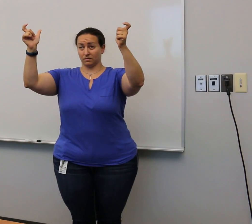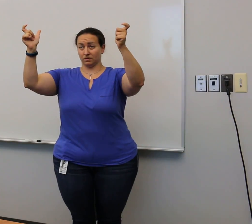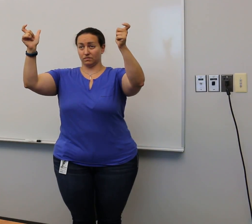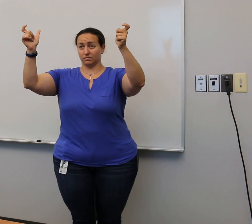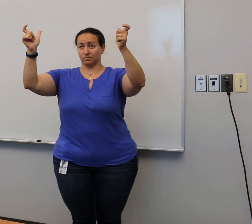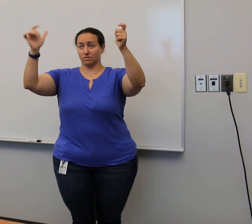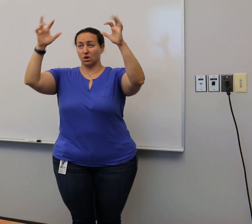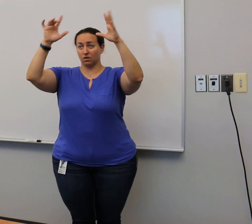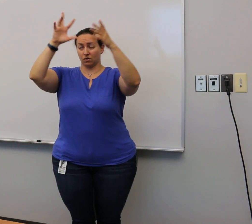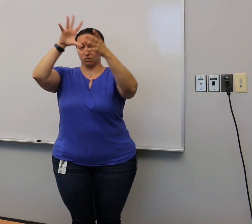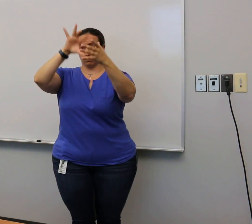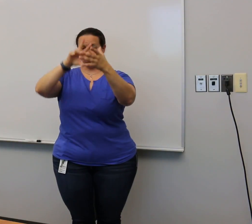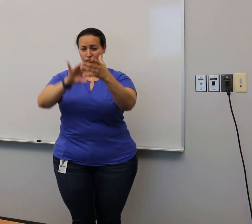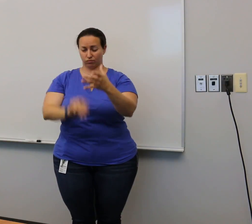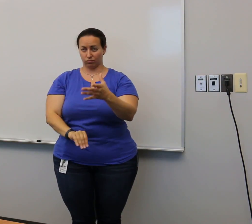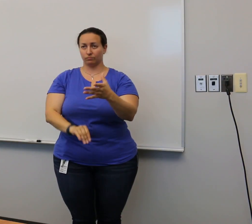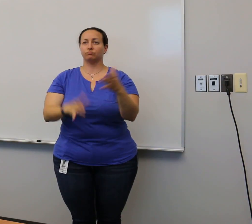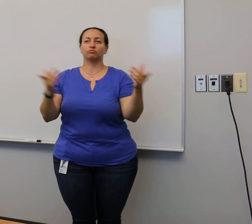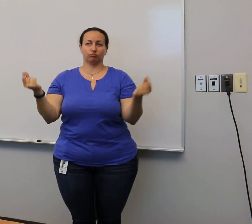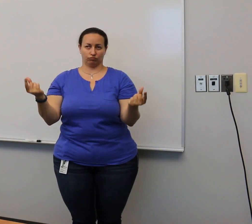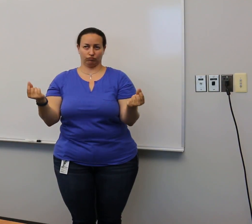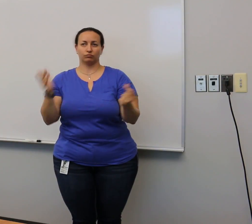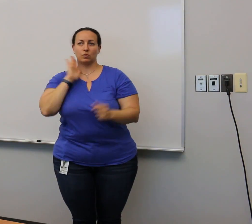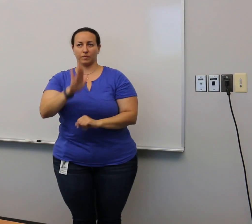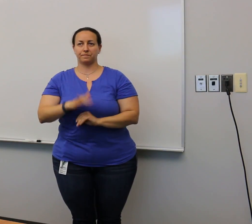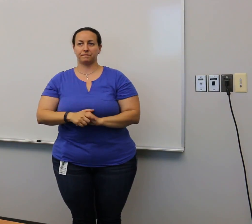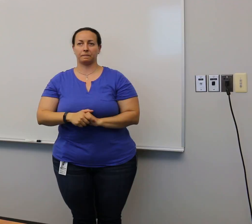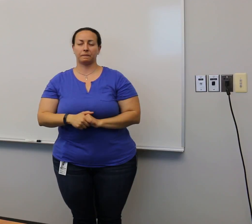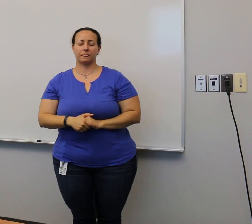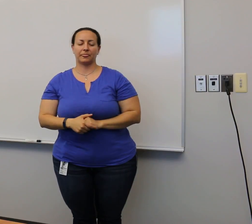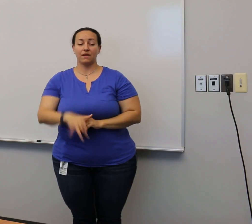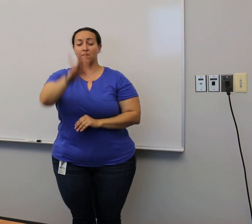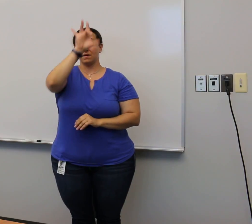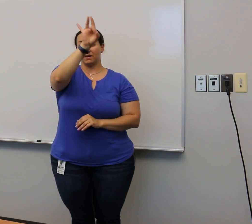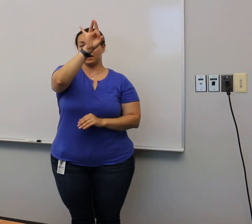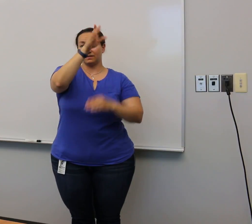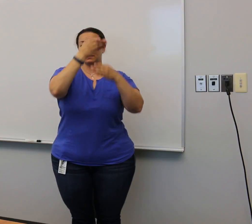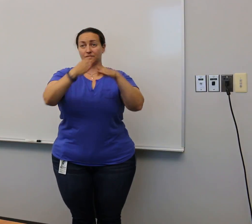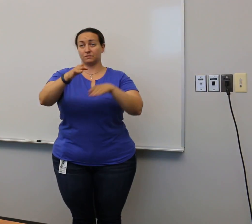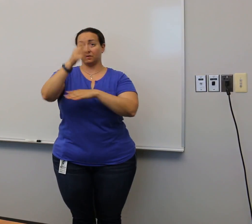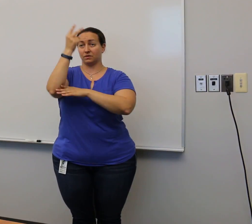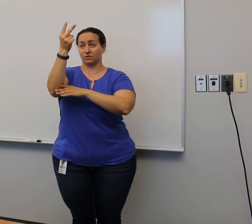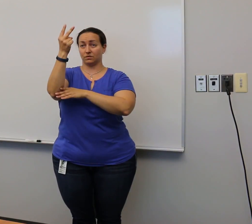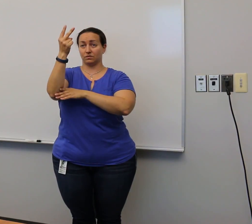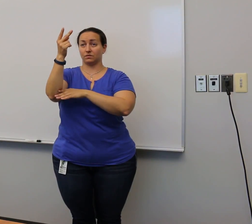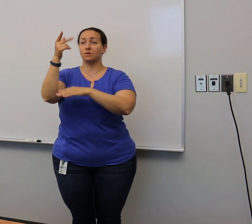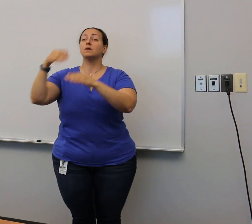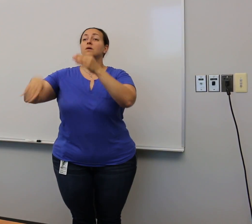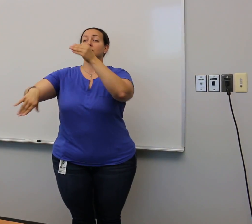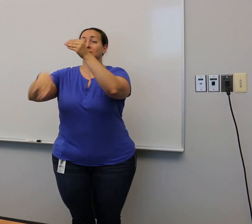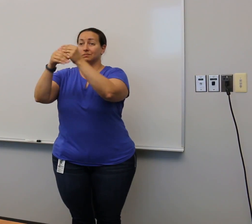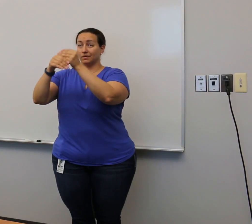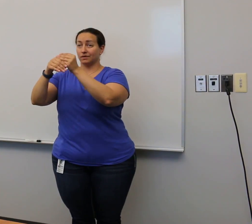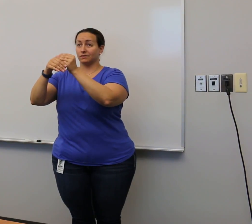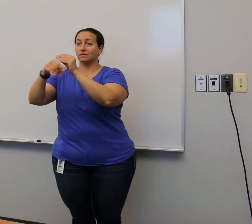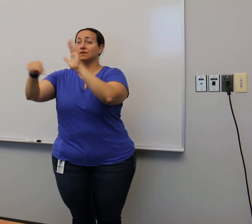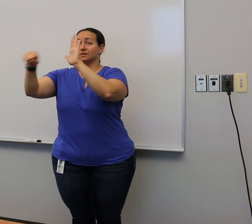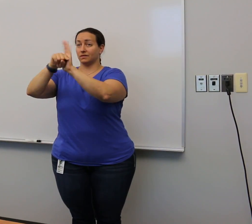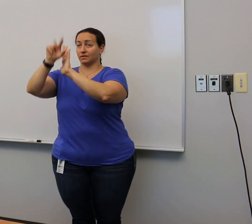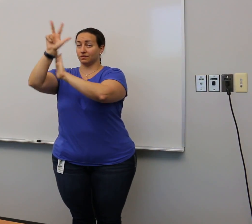So a question like this, 8 divided by 2 plus -3 times -2, BEDMAS